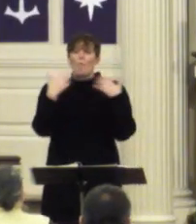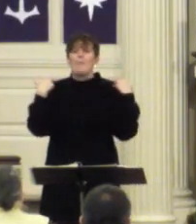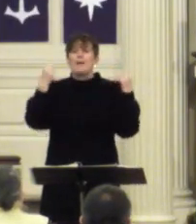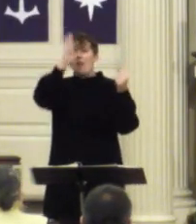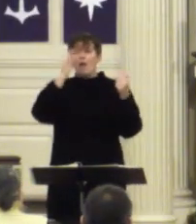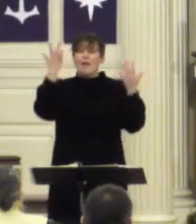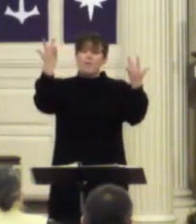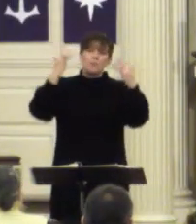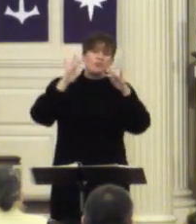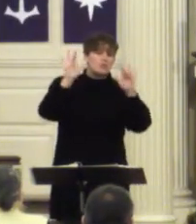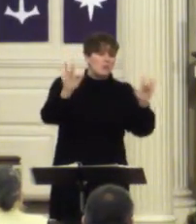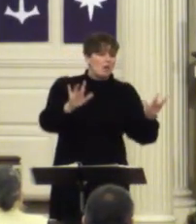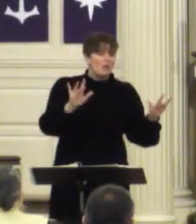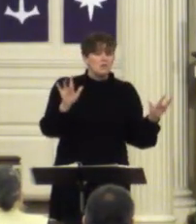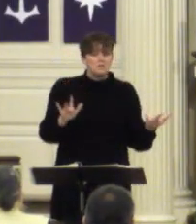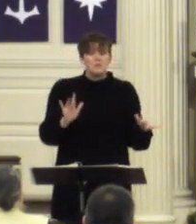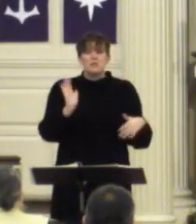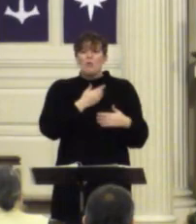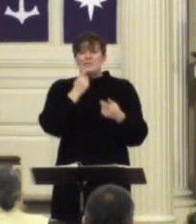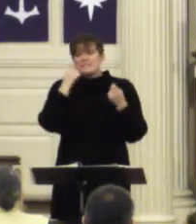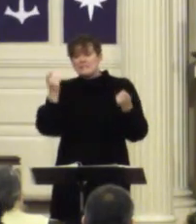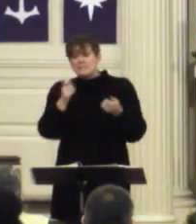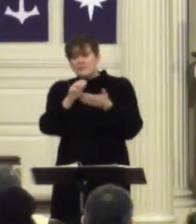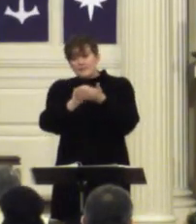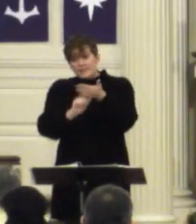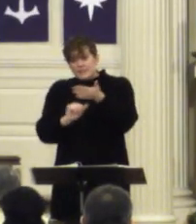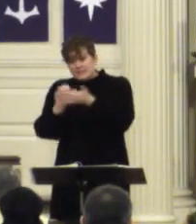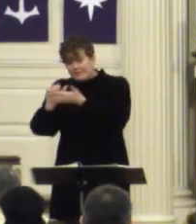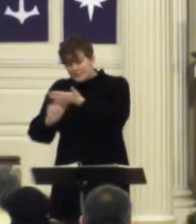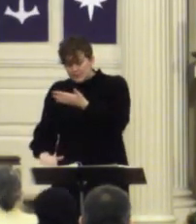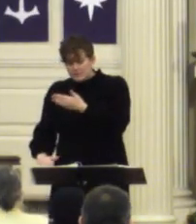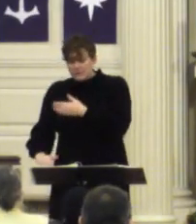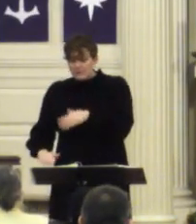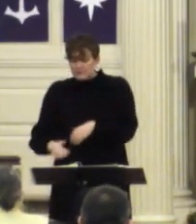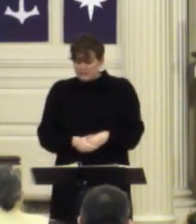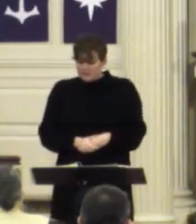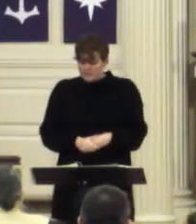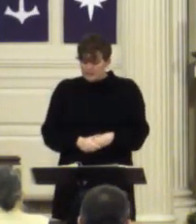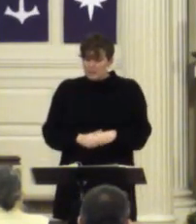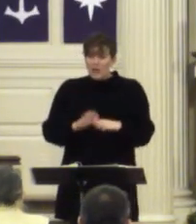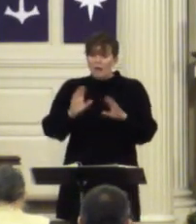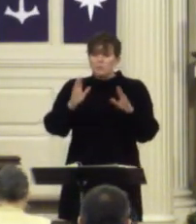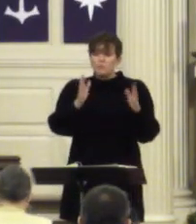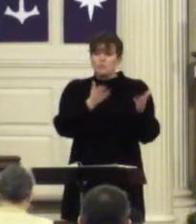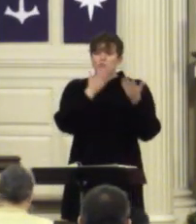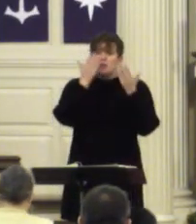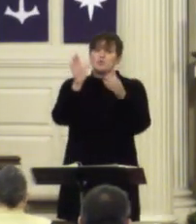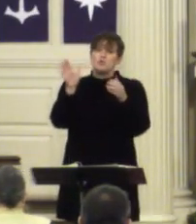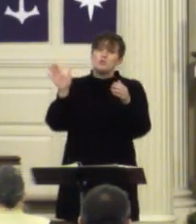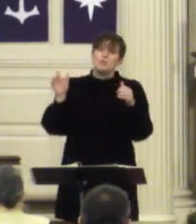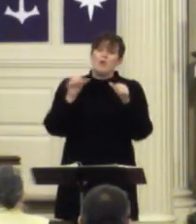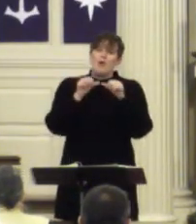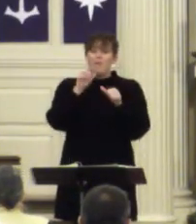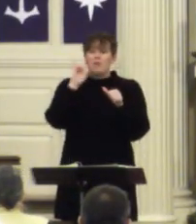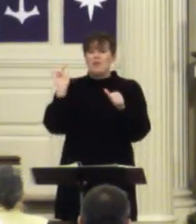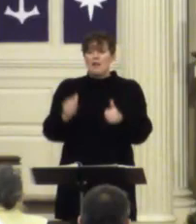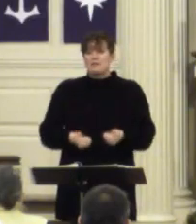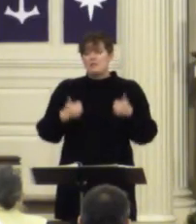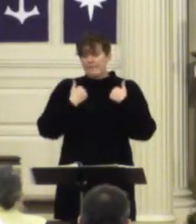have mercy on us, forgive us our sins, and bring us to everlasting life.